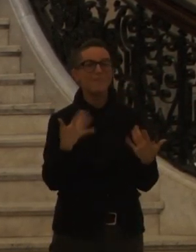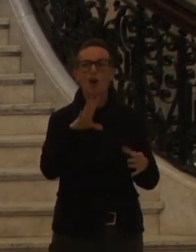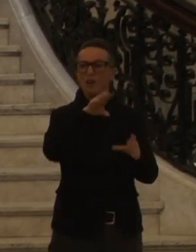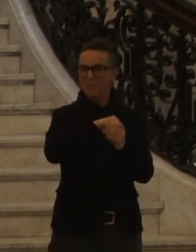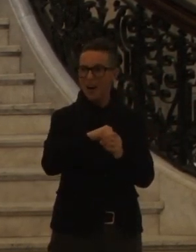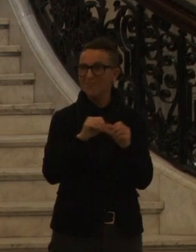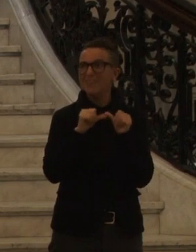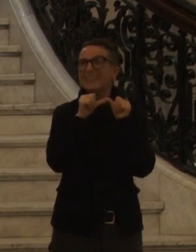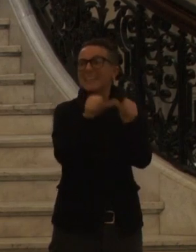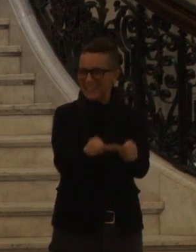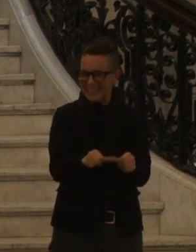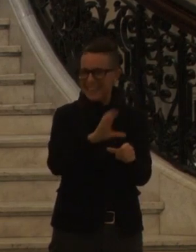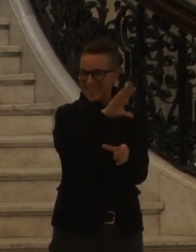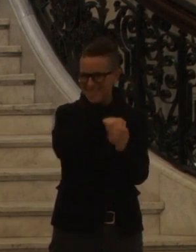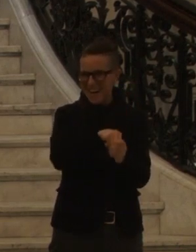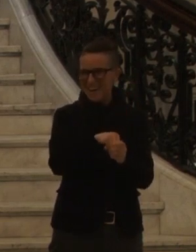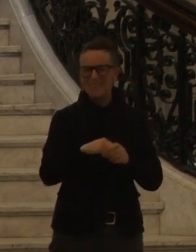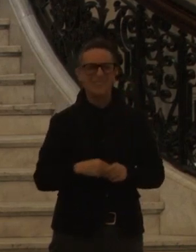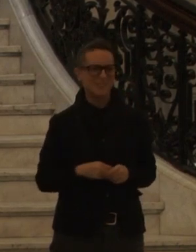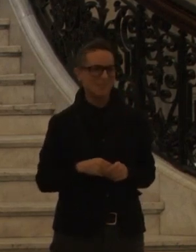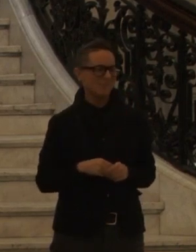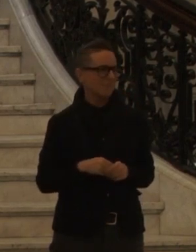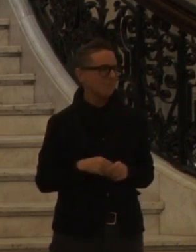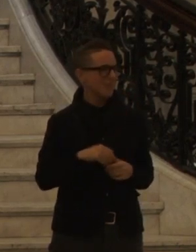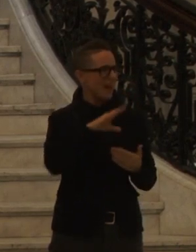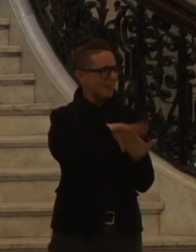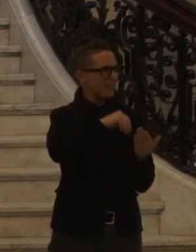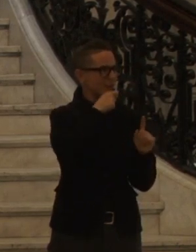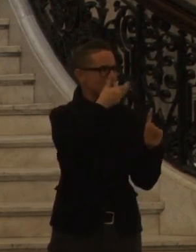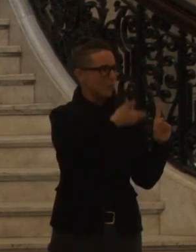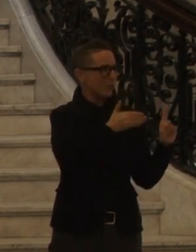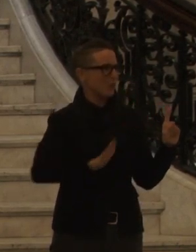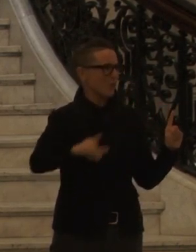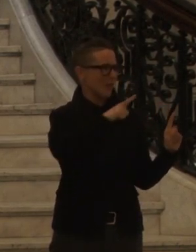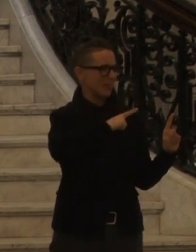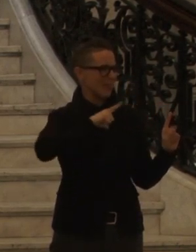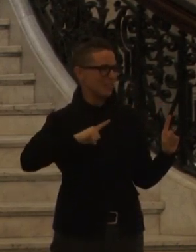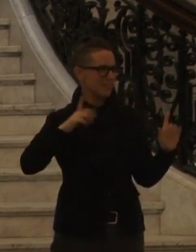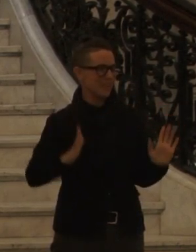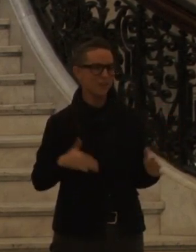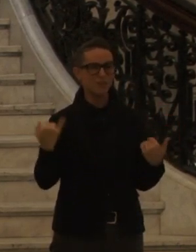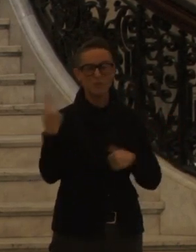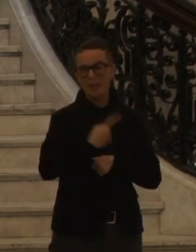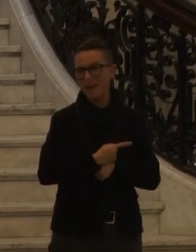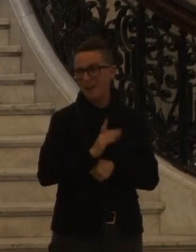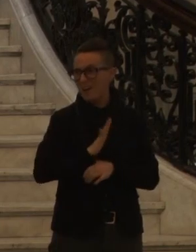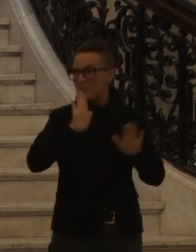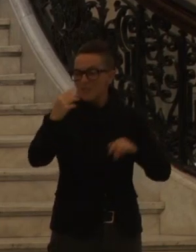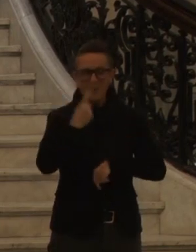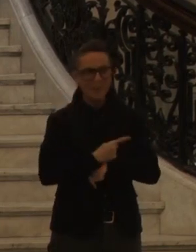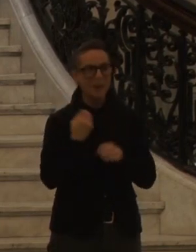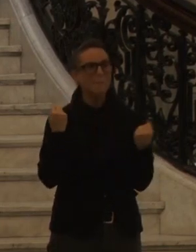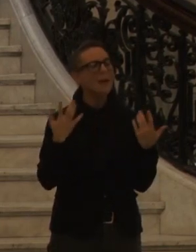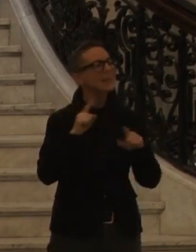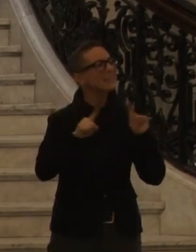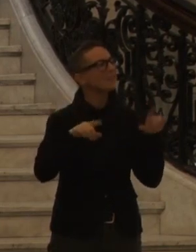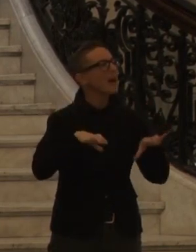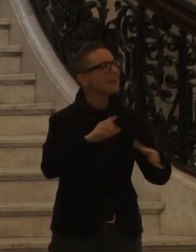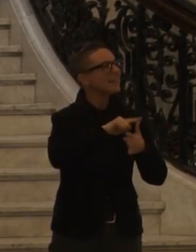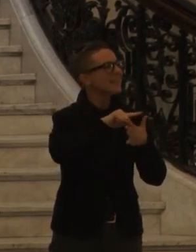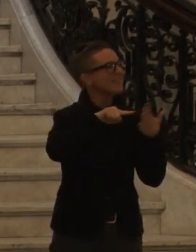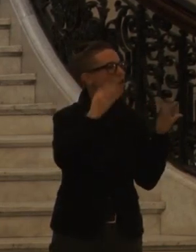already, stay involved and get to know your legislators. And today is just a great day. I think there's so many activities that are